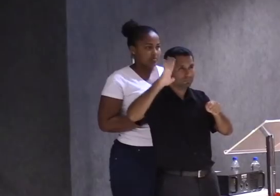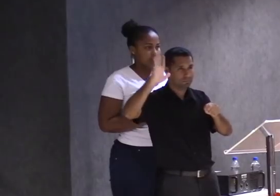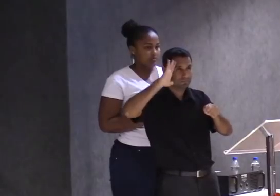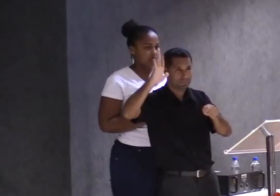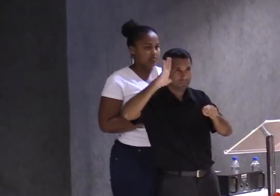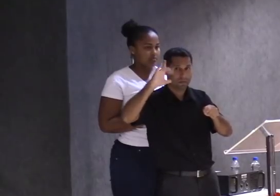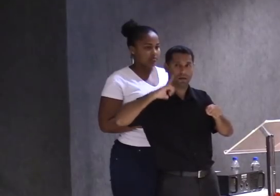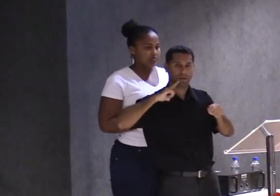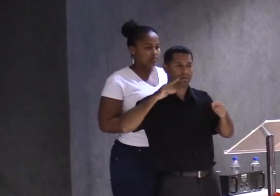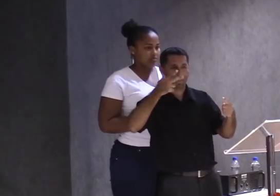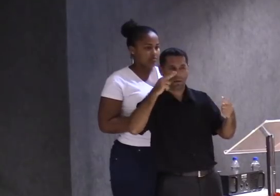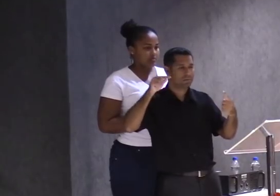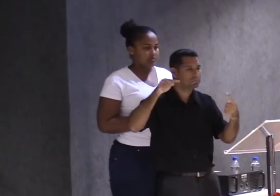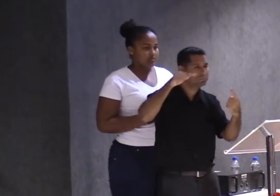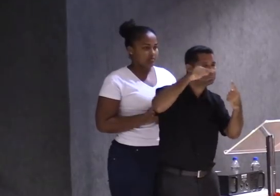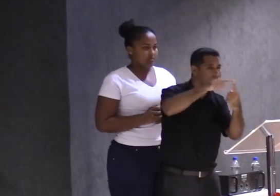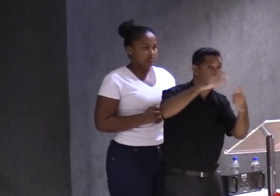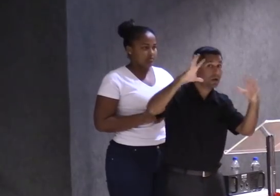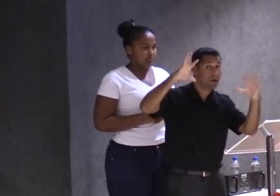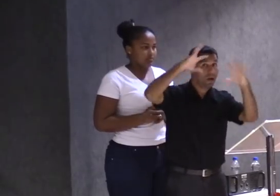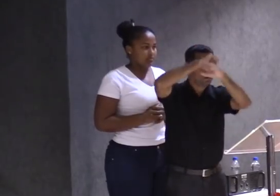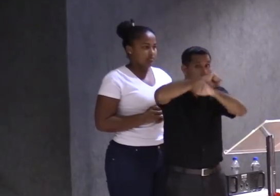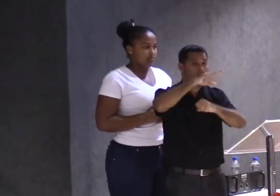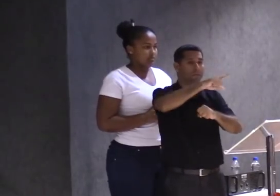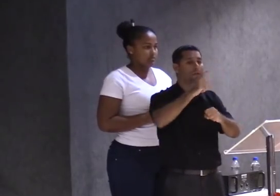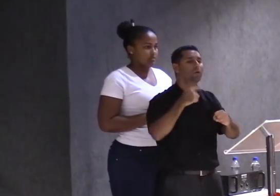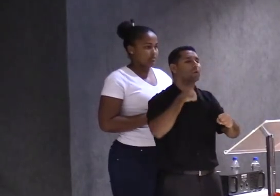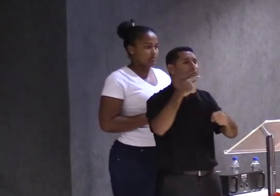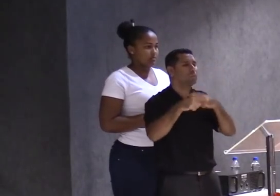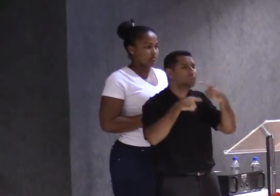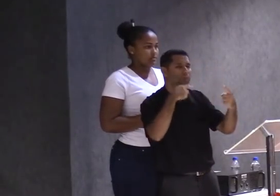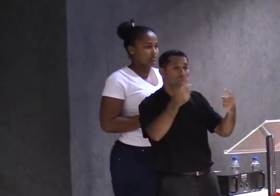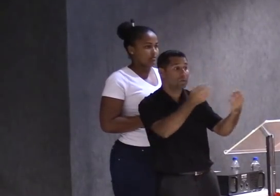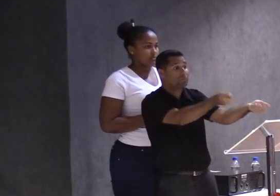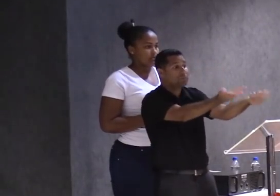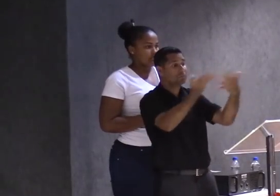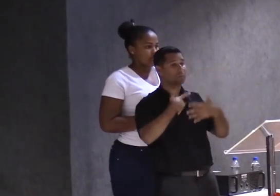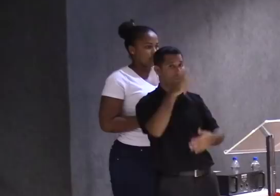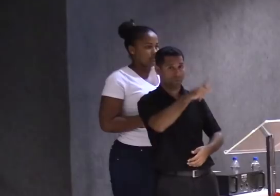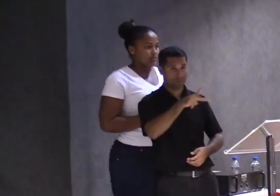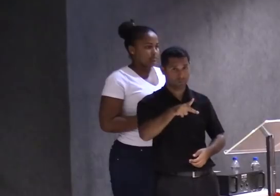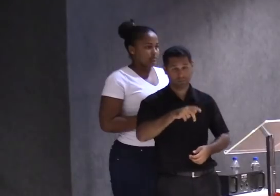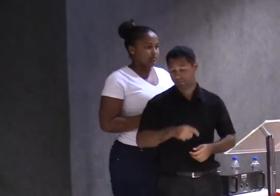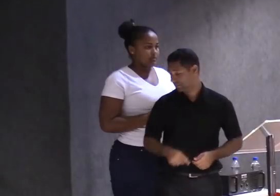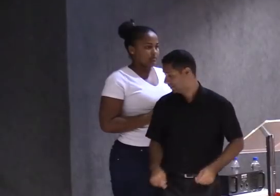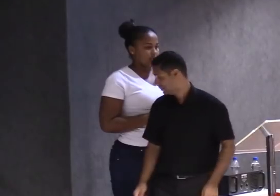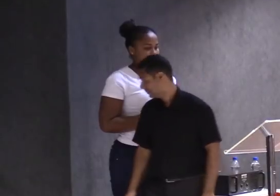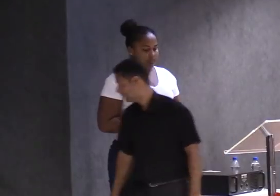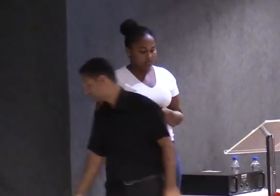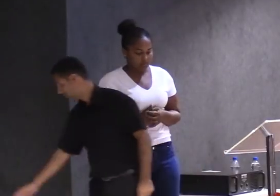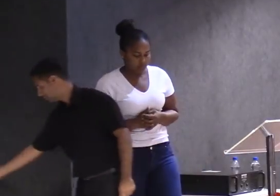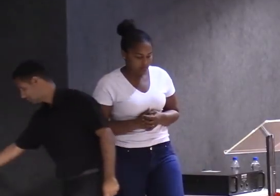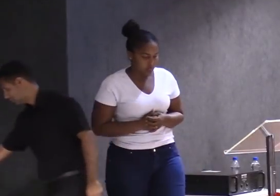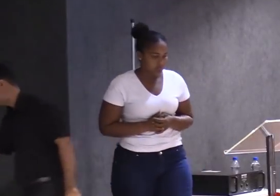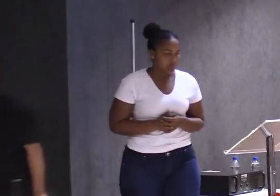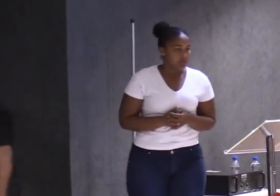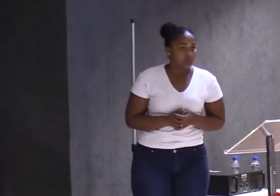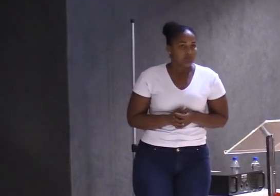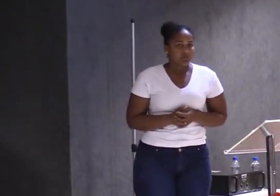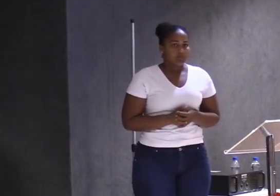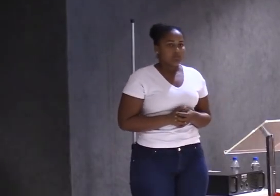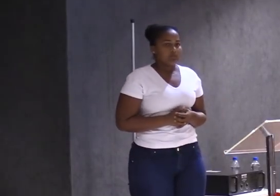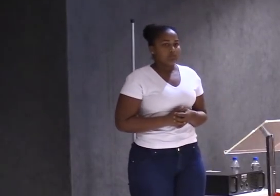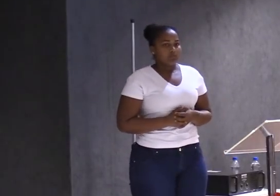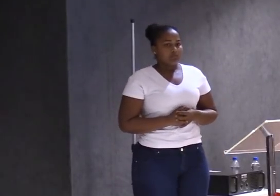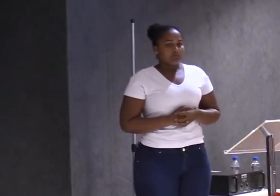refletem, eles tornam a sua compreensão e as suas dúvidas visíveis ao professor. So this can happen with different